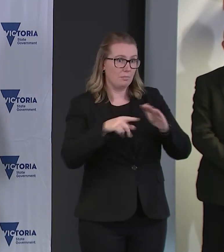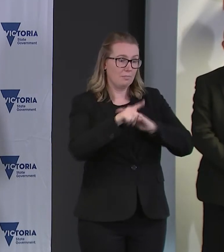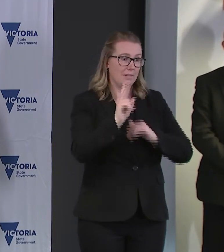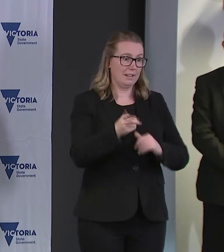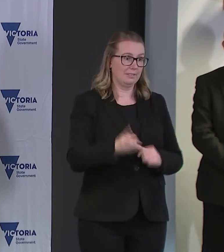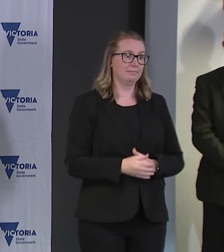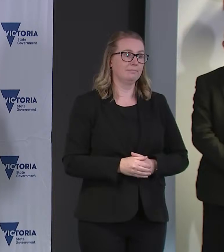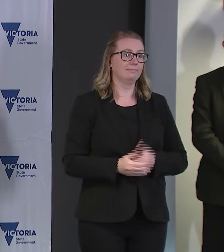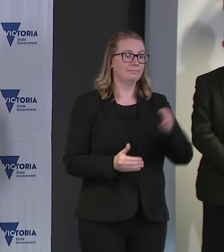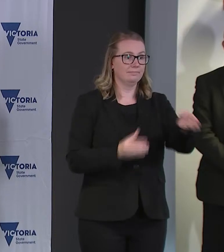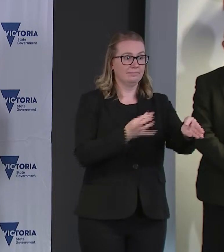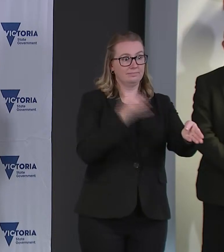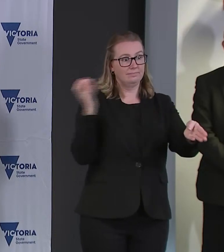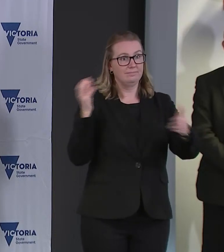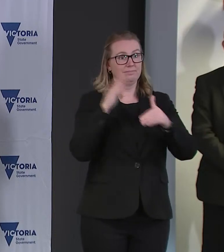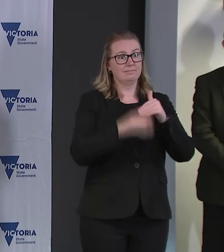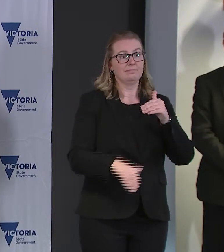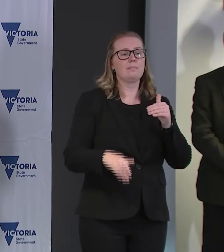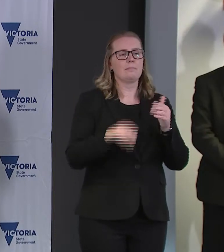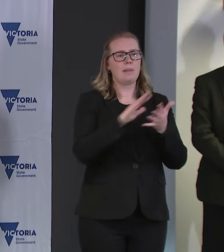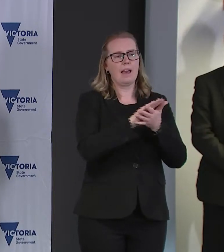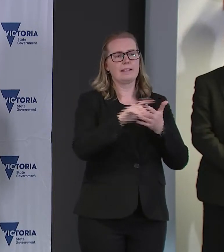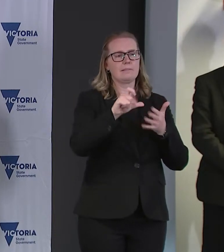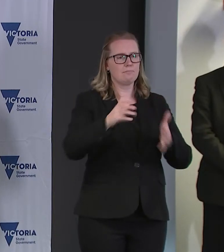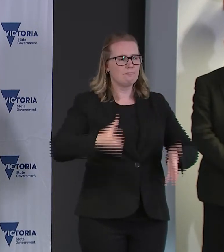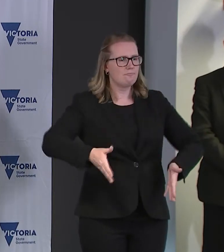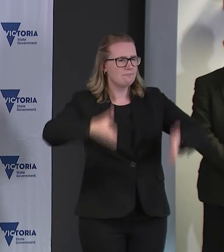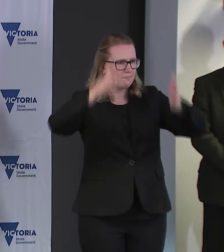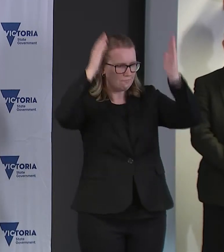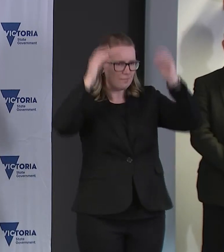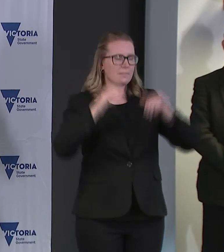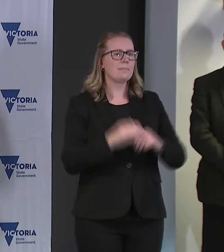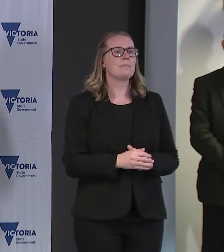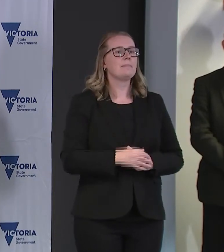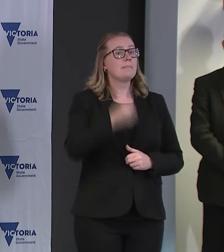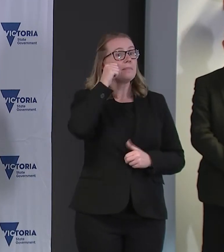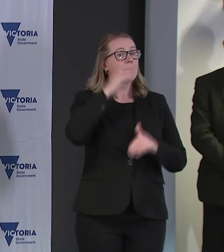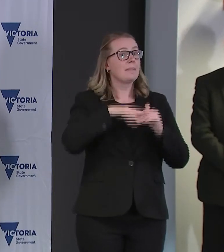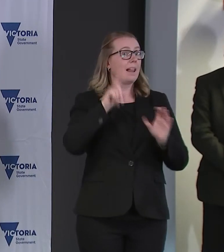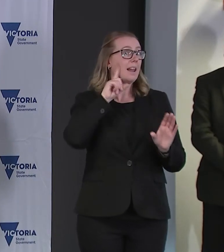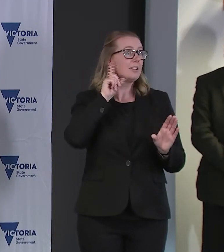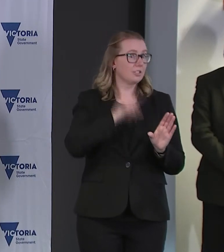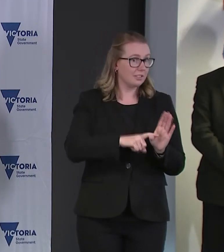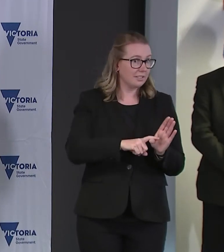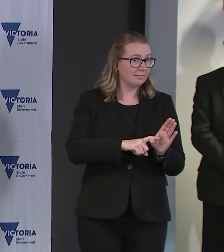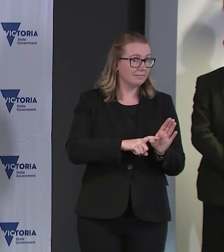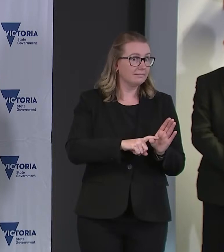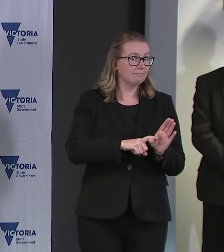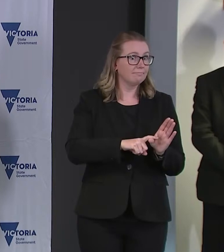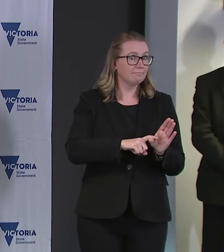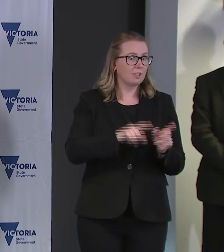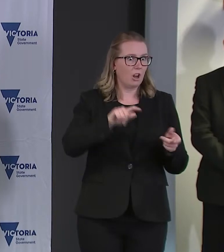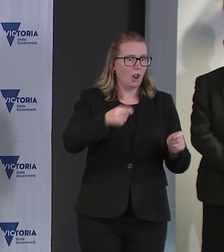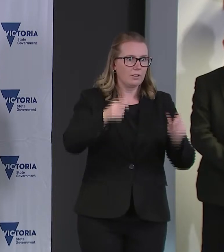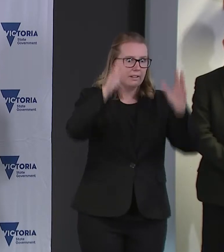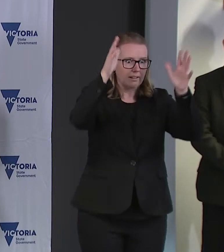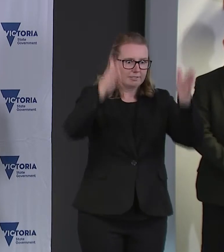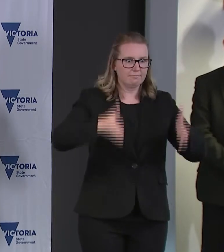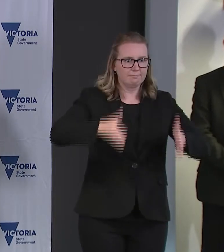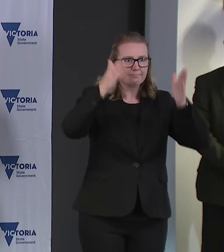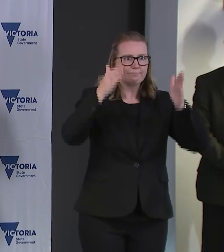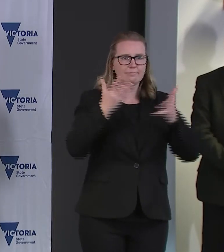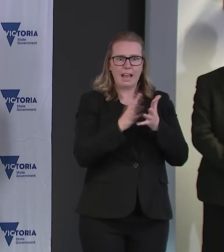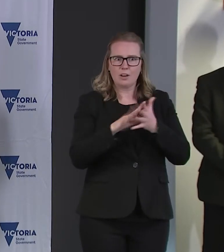in public housing towers who are Under 5, identified yeah. as close contacts. Given what happened last year, are you concerned about how are you ensuring that these people are